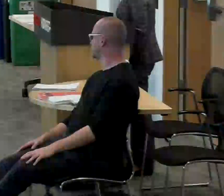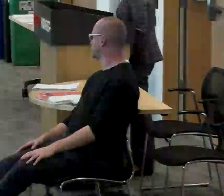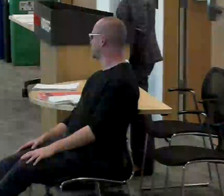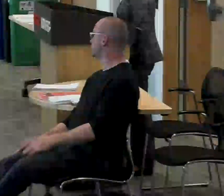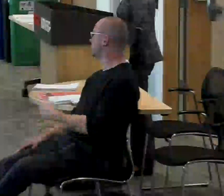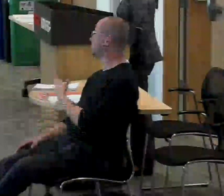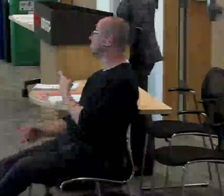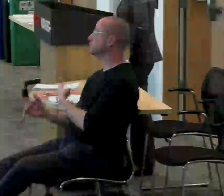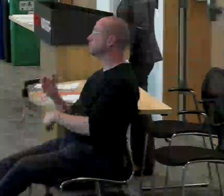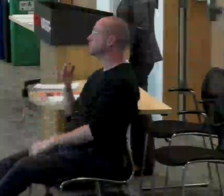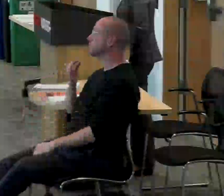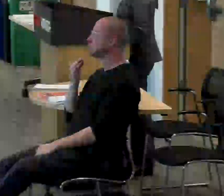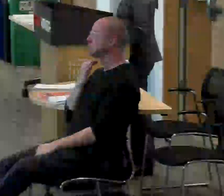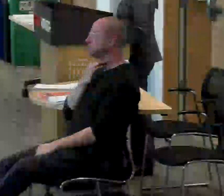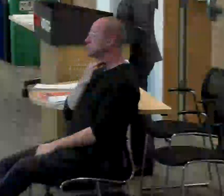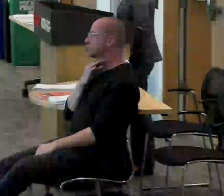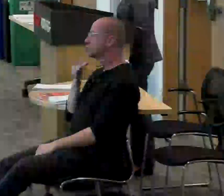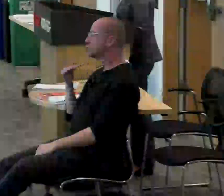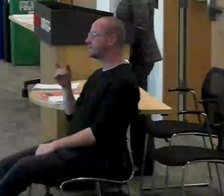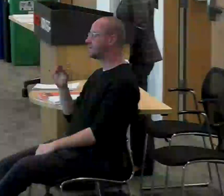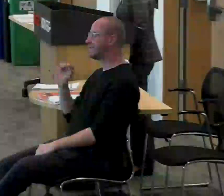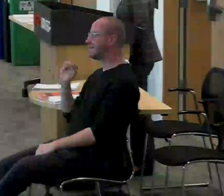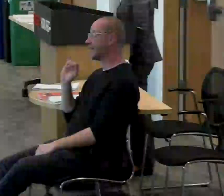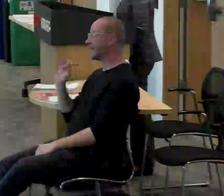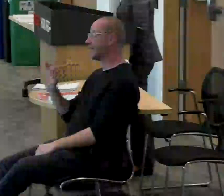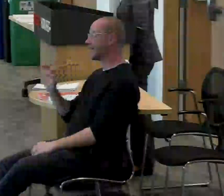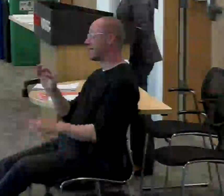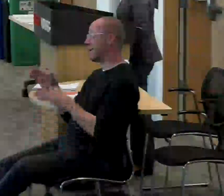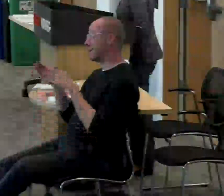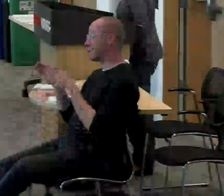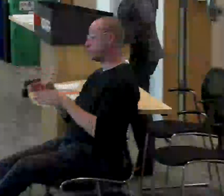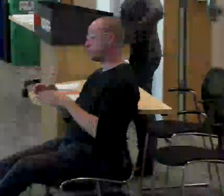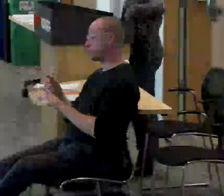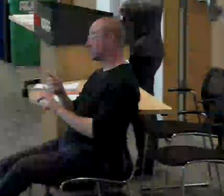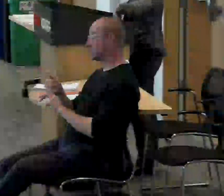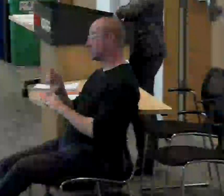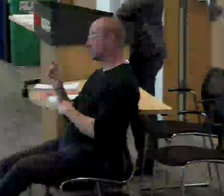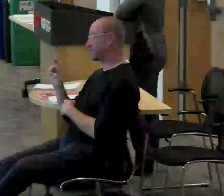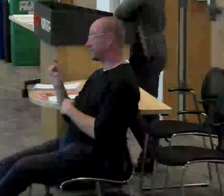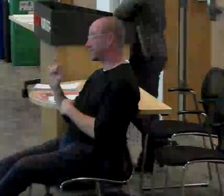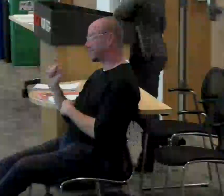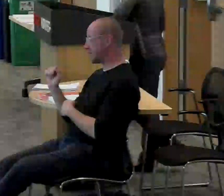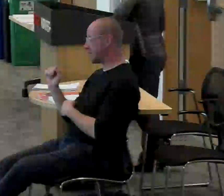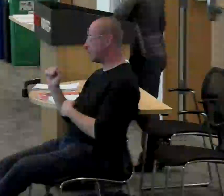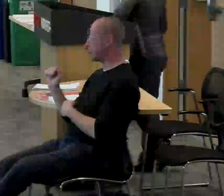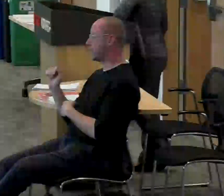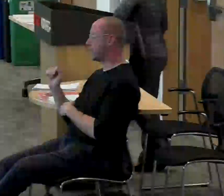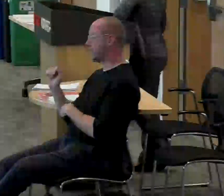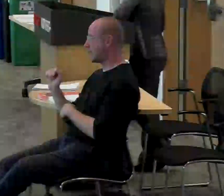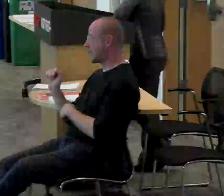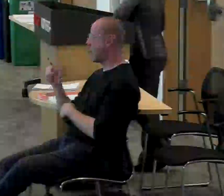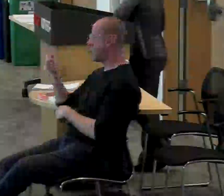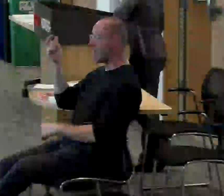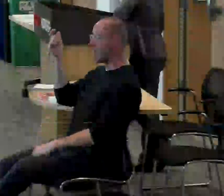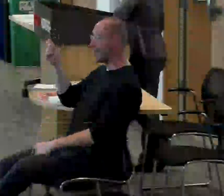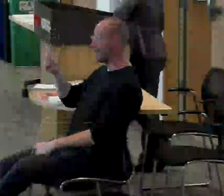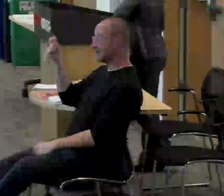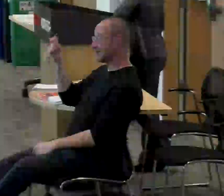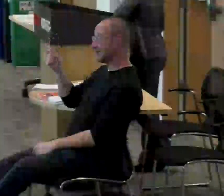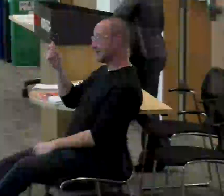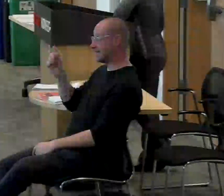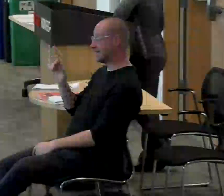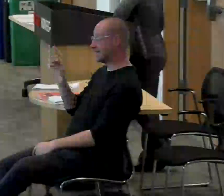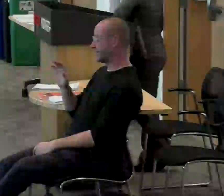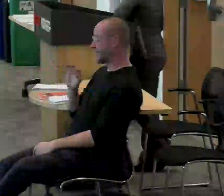Would a person still be eligible if they have a disability? They've been on benefits at one time in their life, but they're